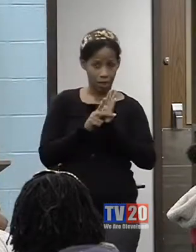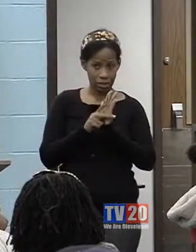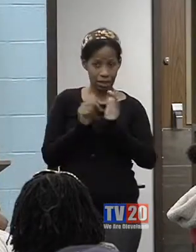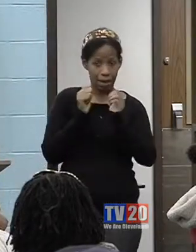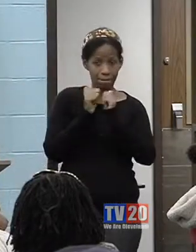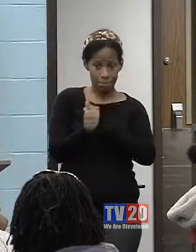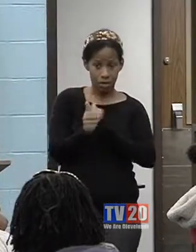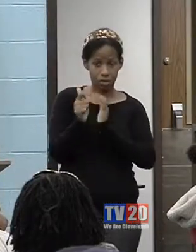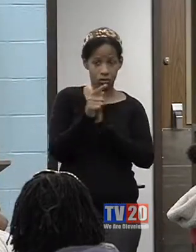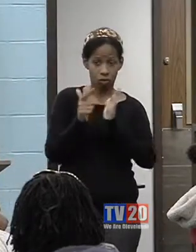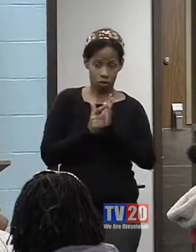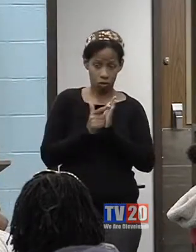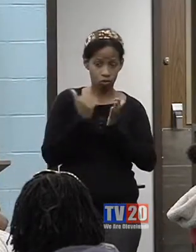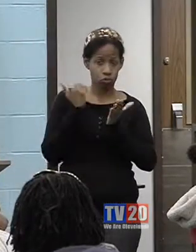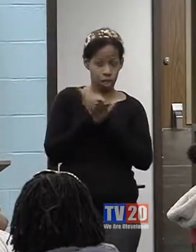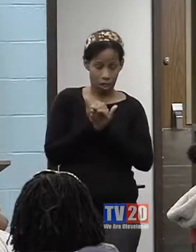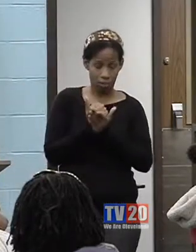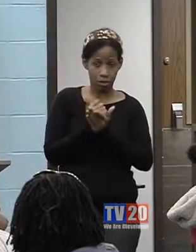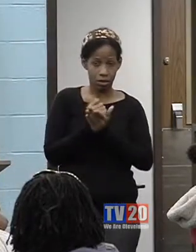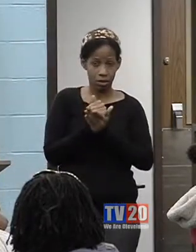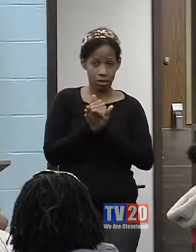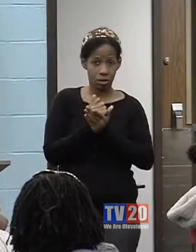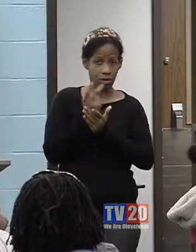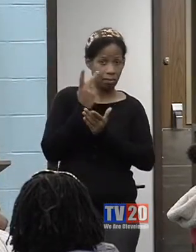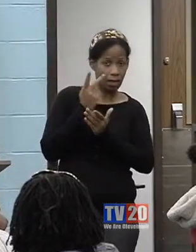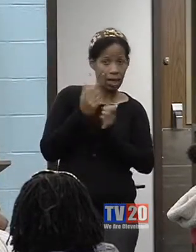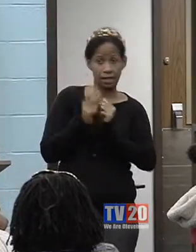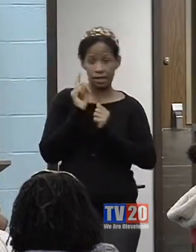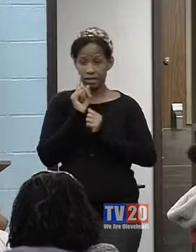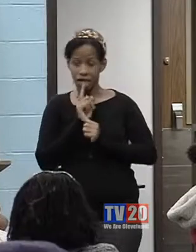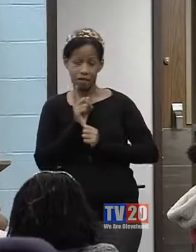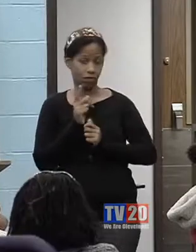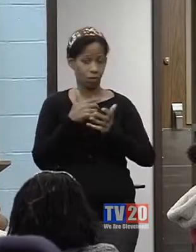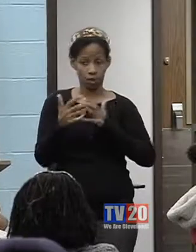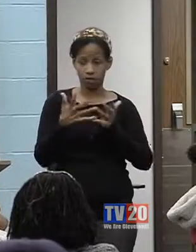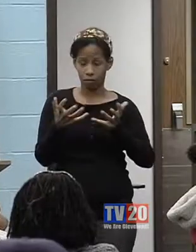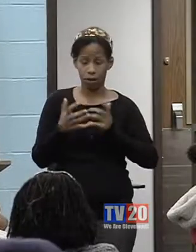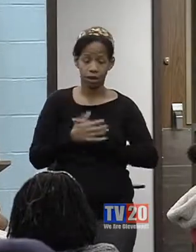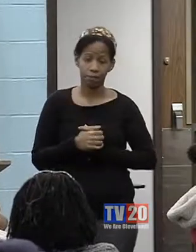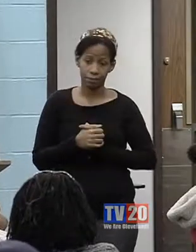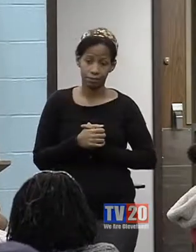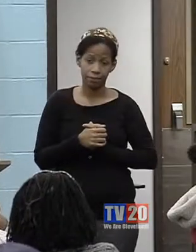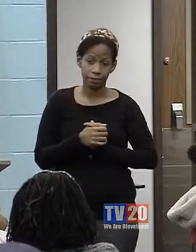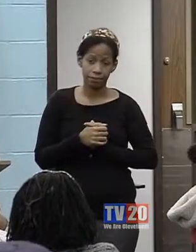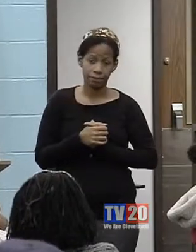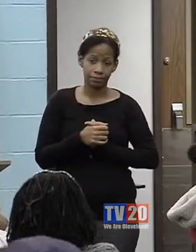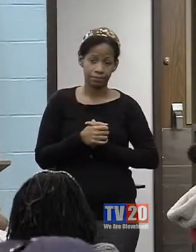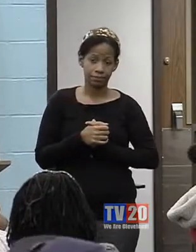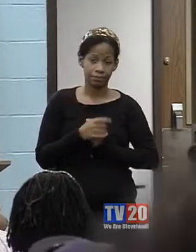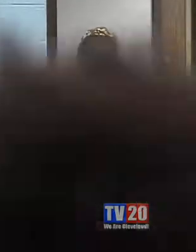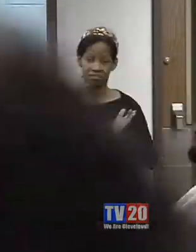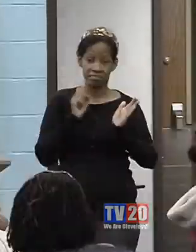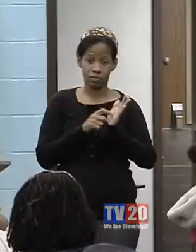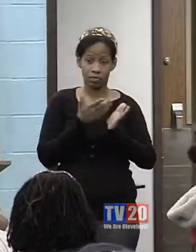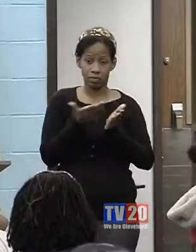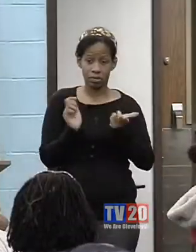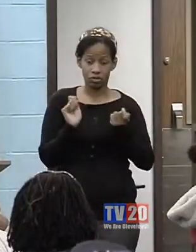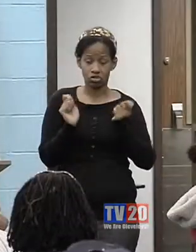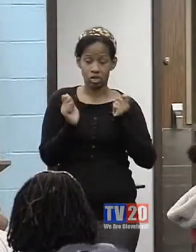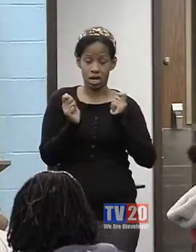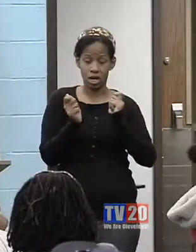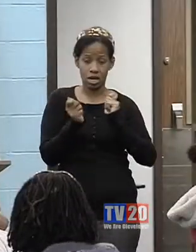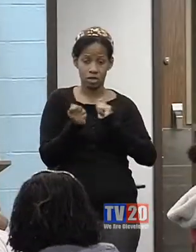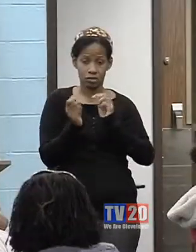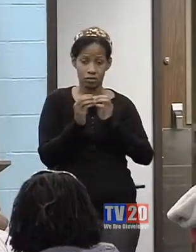on, we could do that. And here's the other thing. Even if, Tom, you work with us, things change. So we have